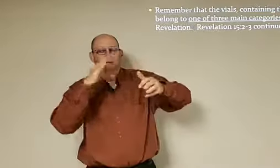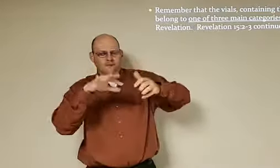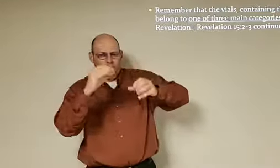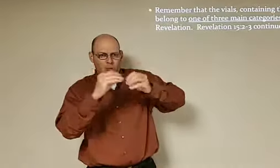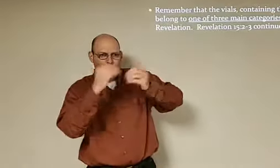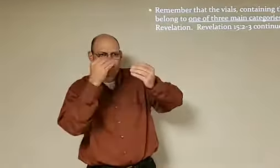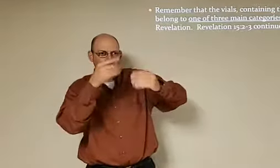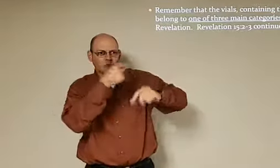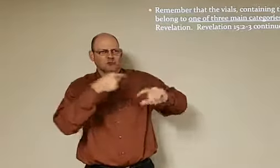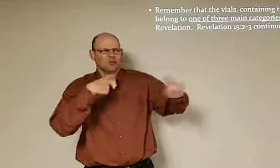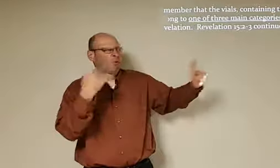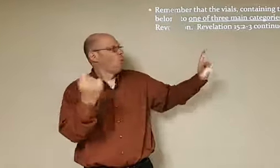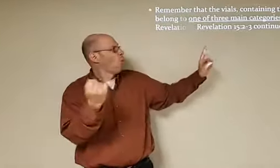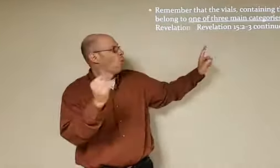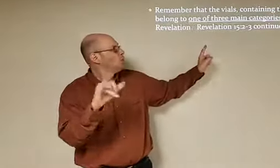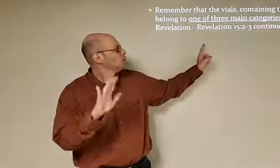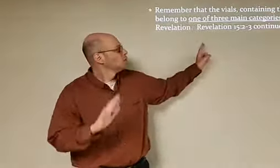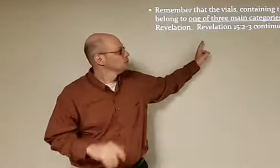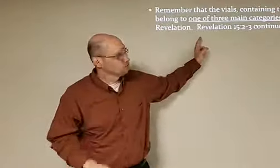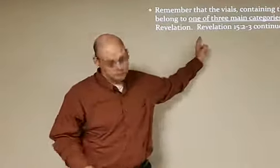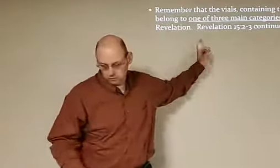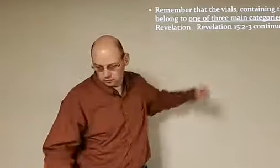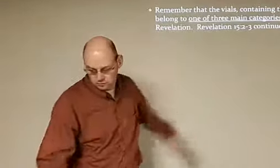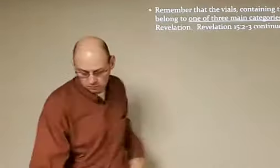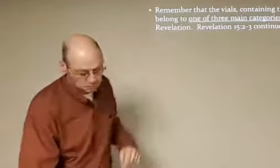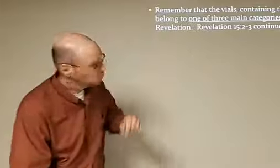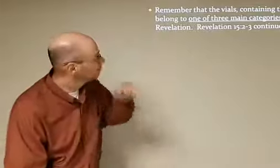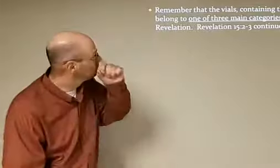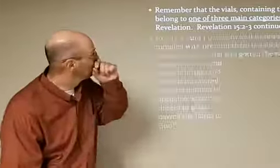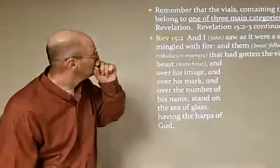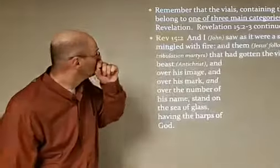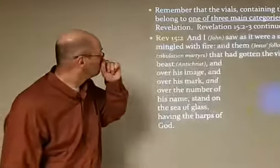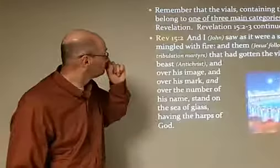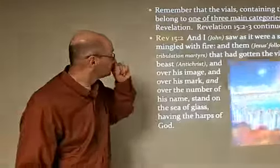to find more information, and we're going to hold off on that.